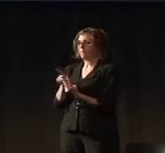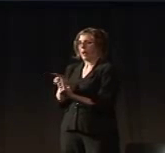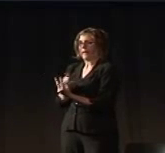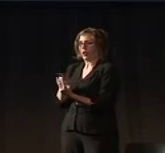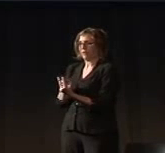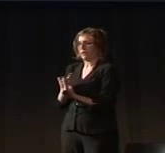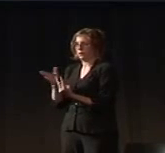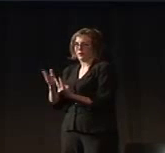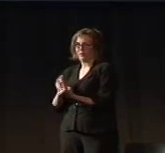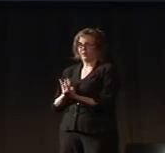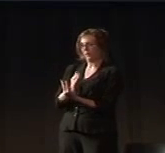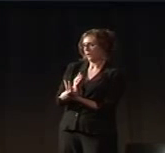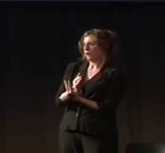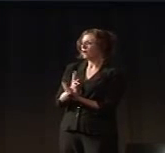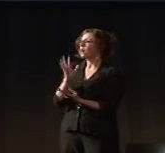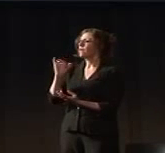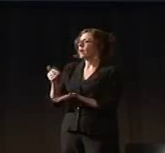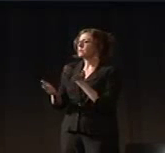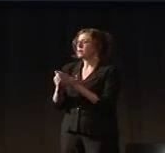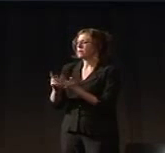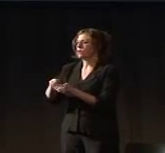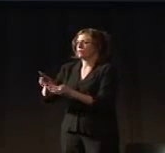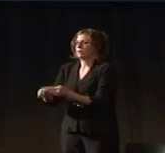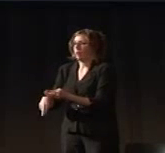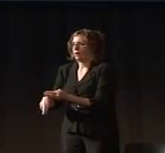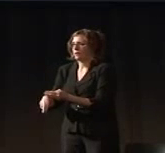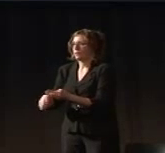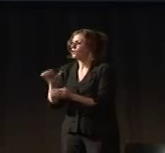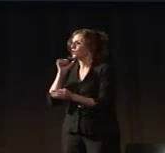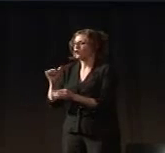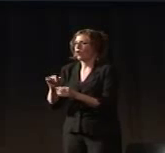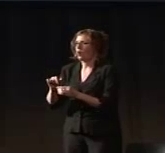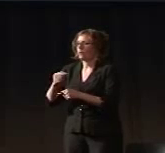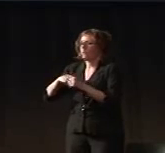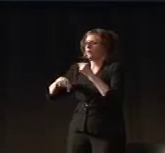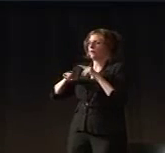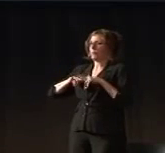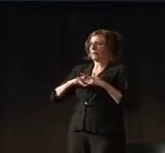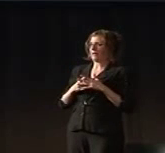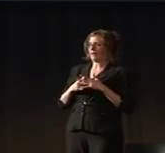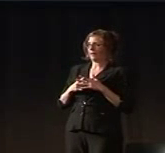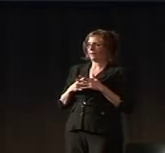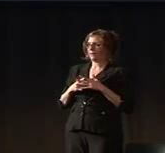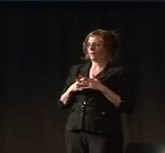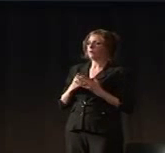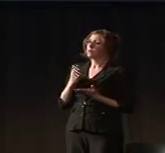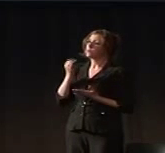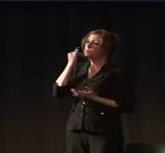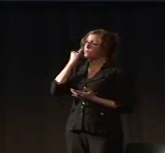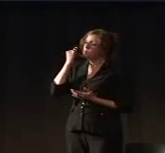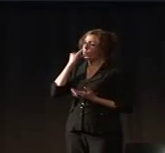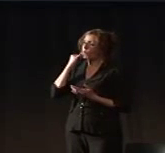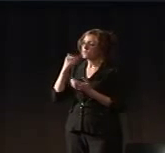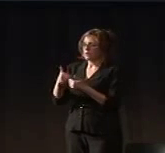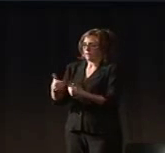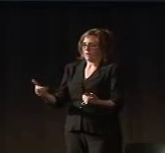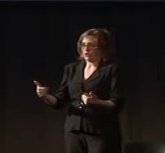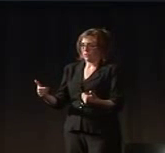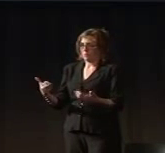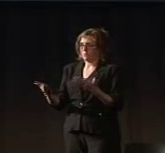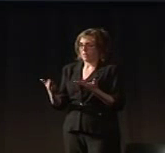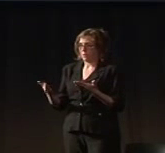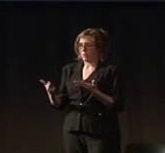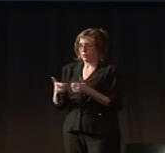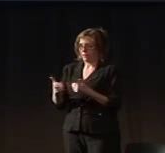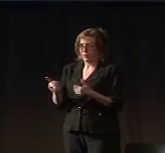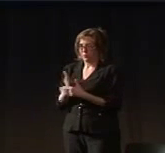the products of work. That's the end point, not where we begin. What if the division between them is always in motion and